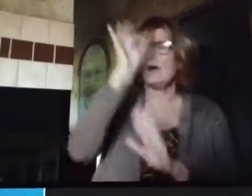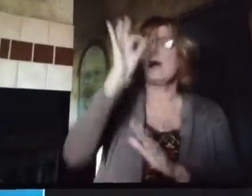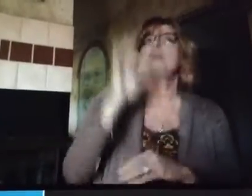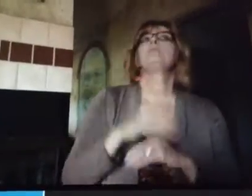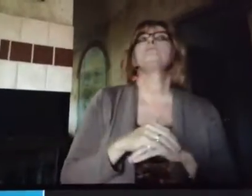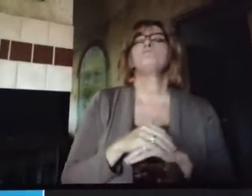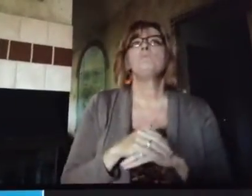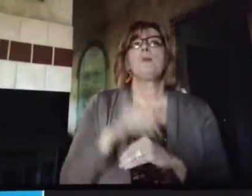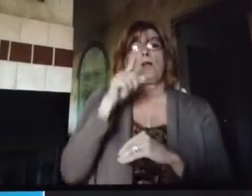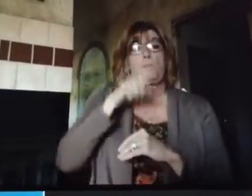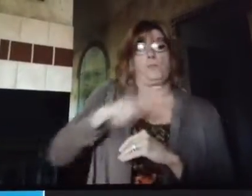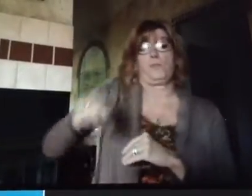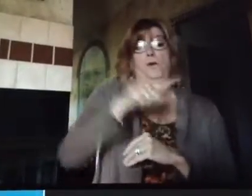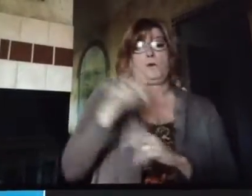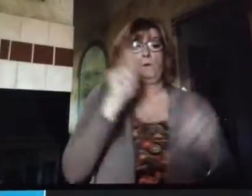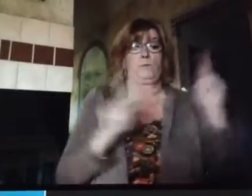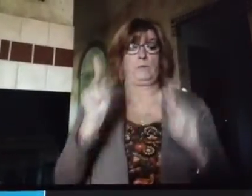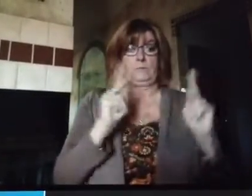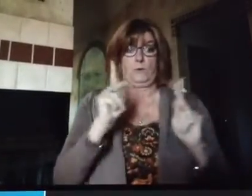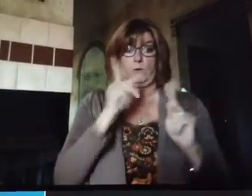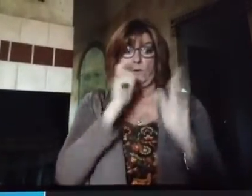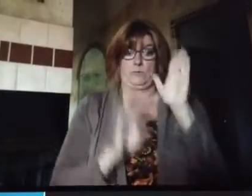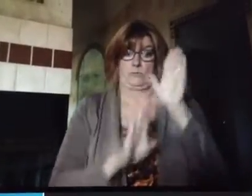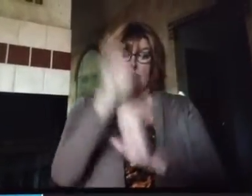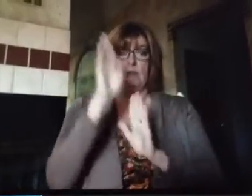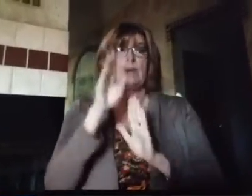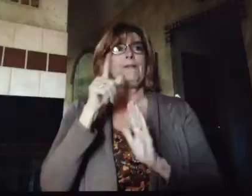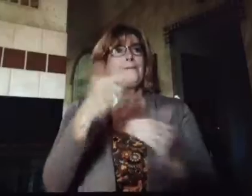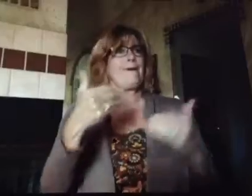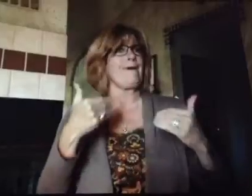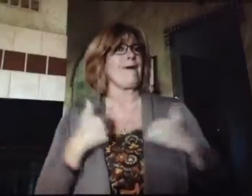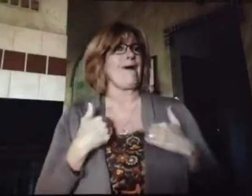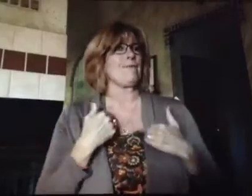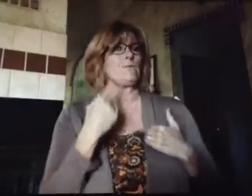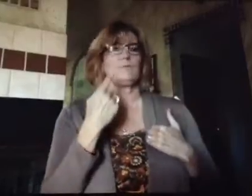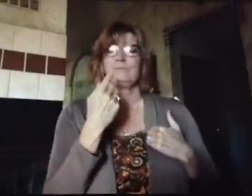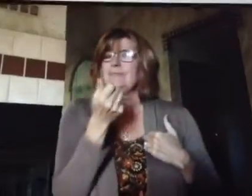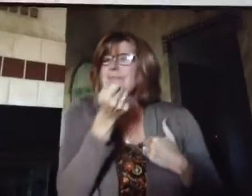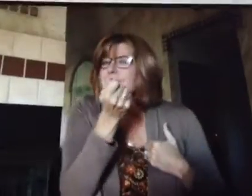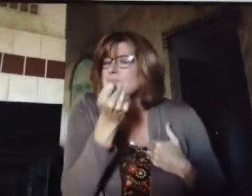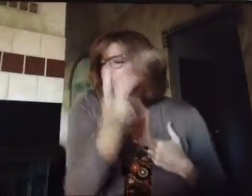it? Not exactly. We looked at those people and